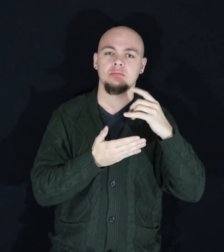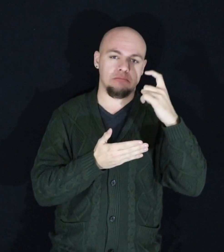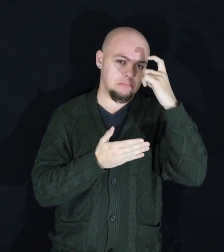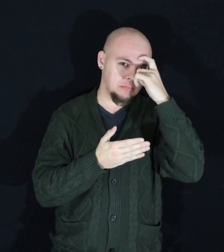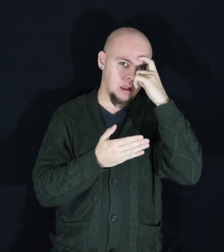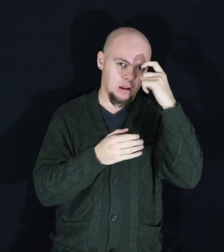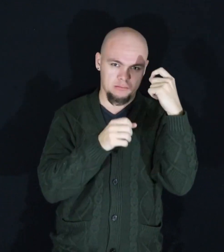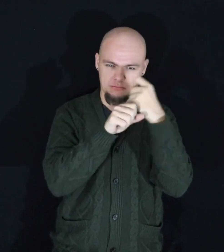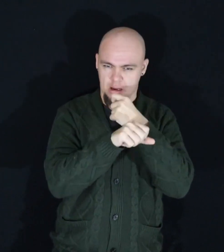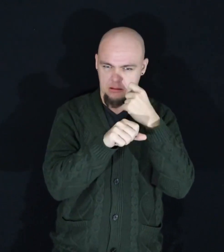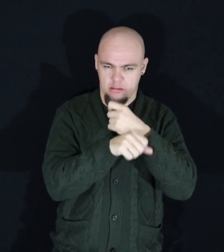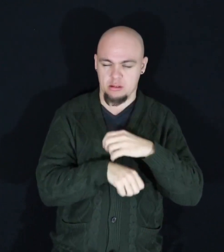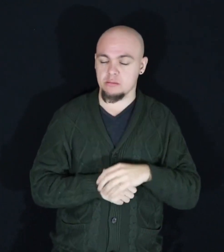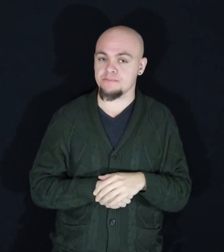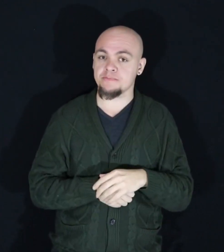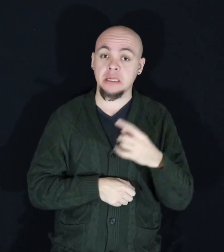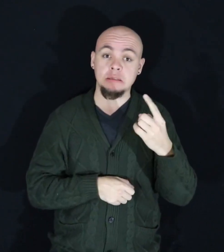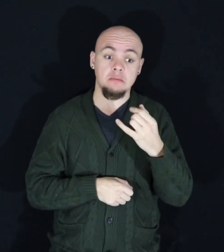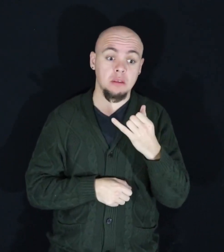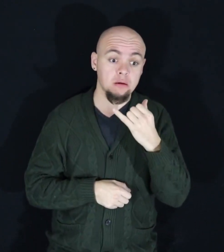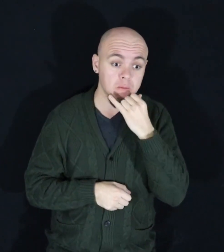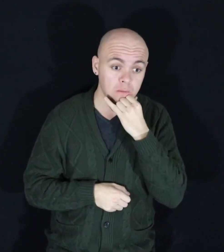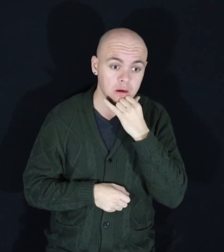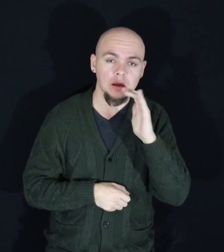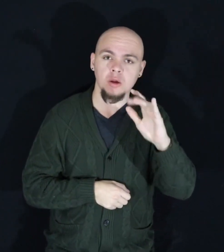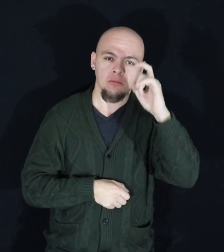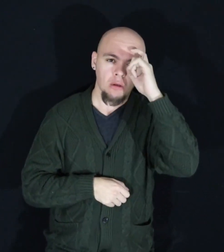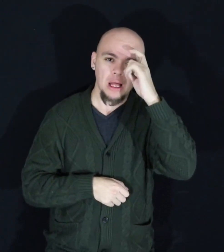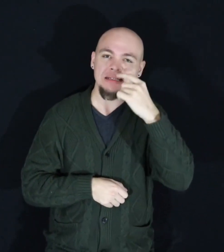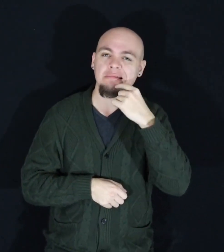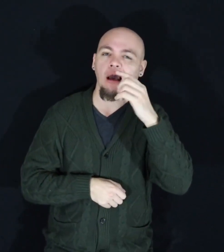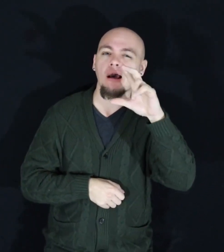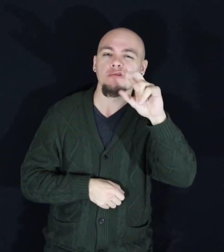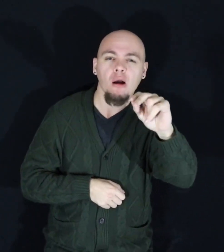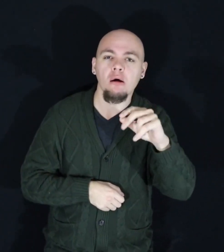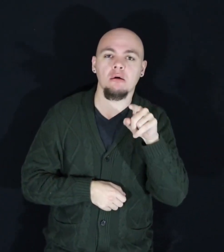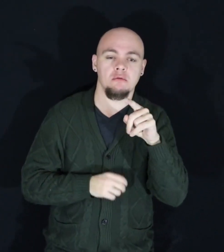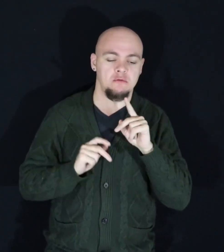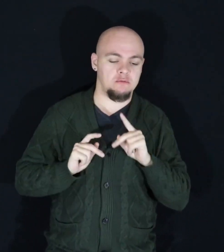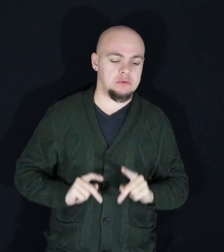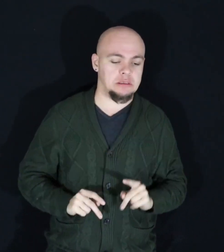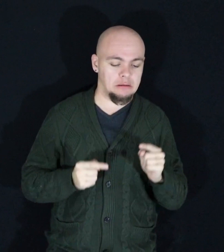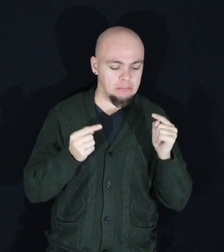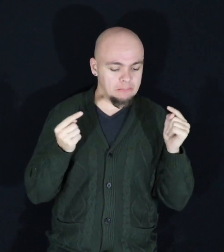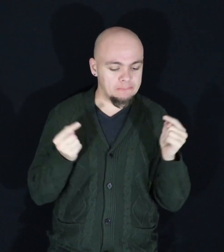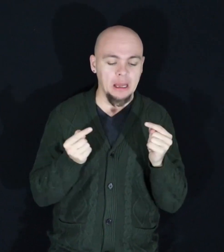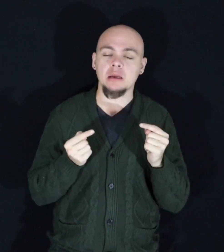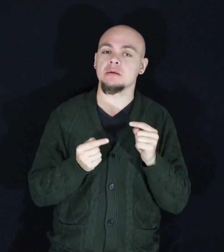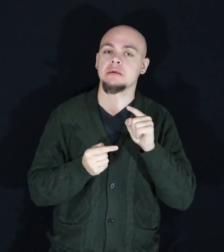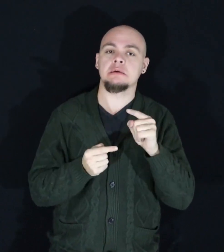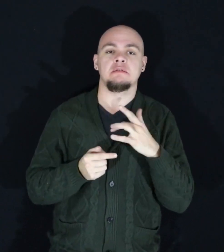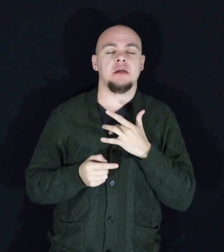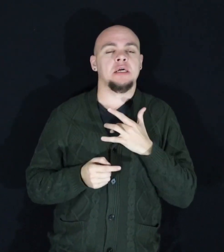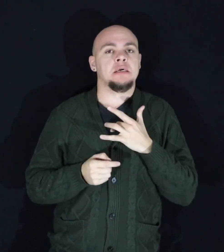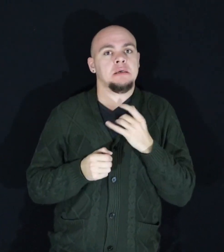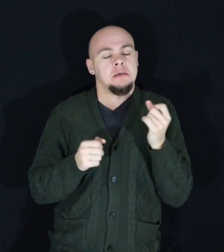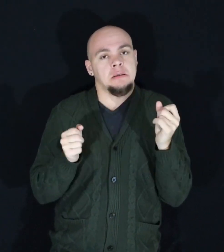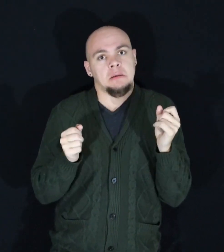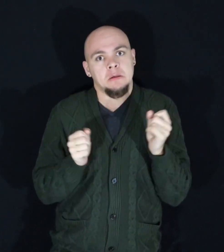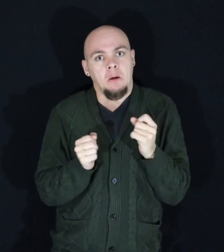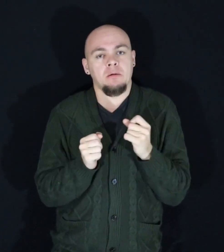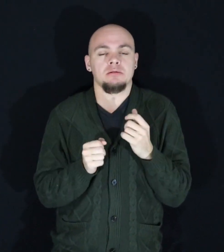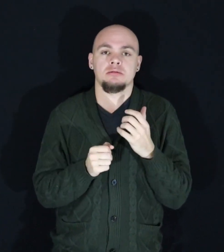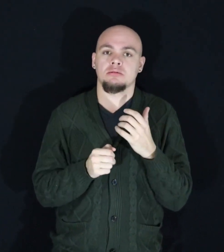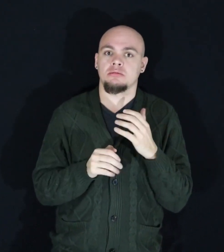mind. When something goes wrong, or your mind is telling you no, or you're in physical pain, or you're just really cold and you've been out